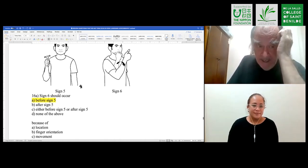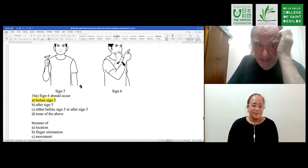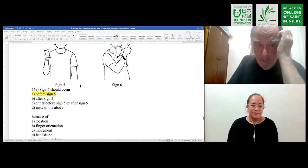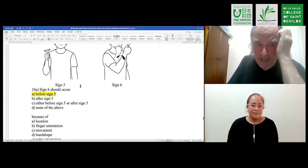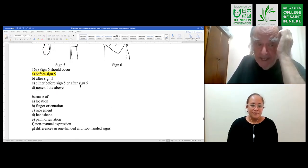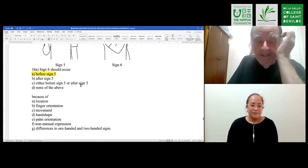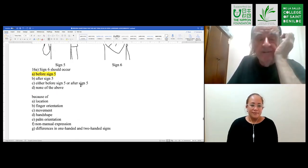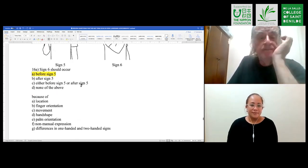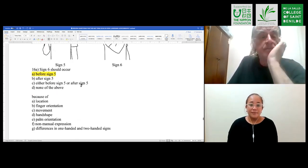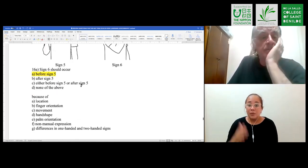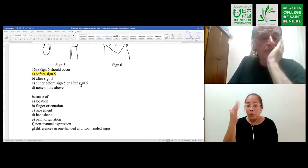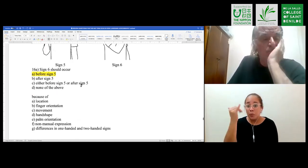And why?